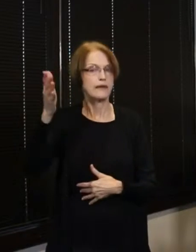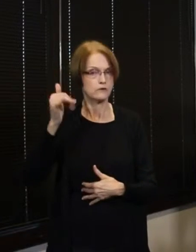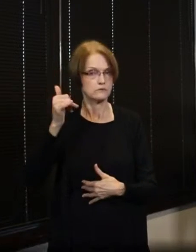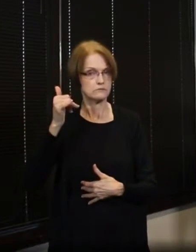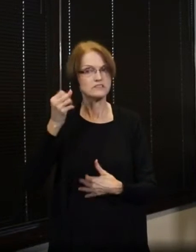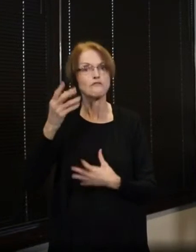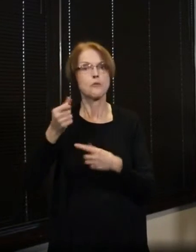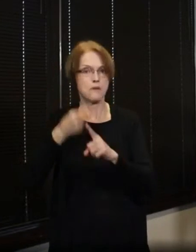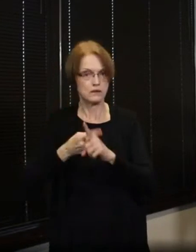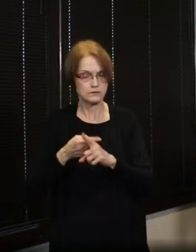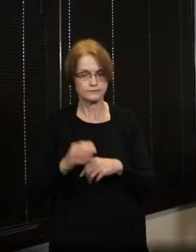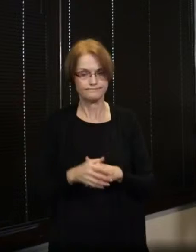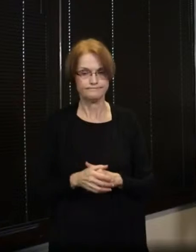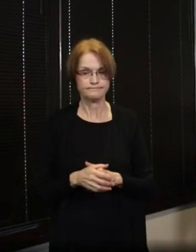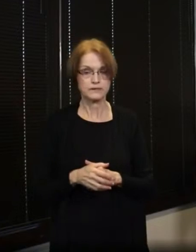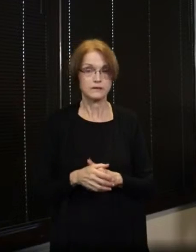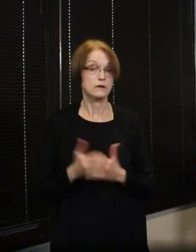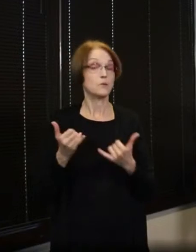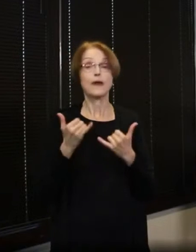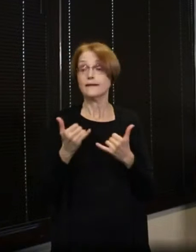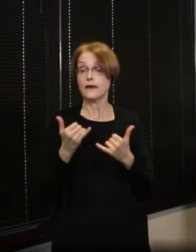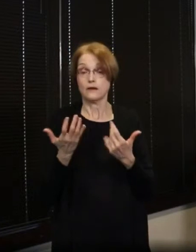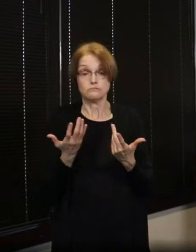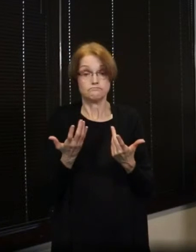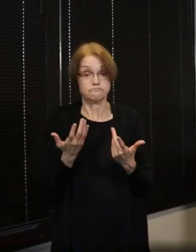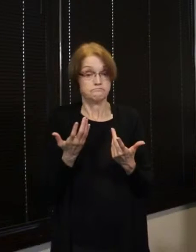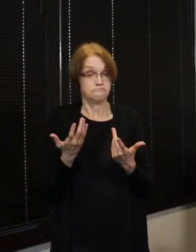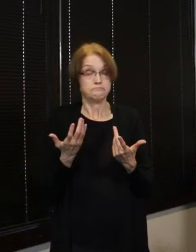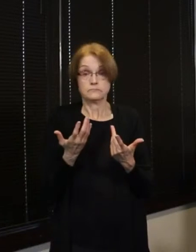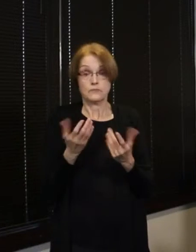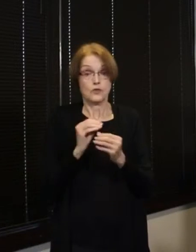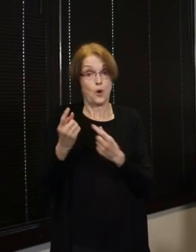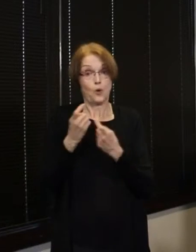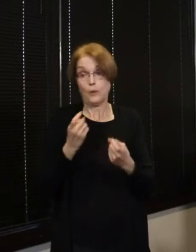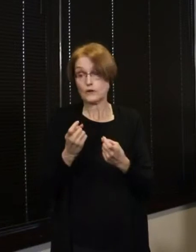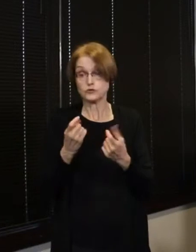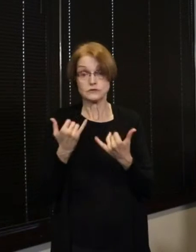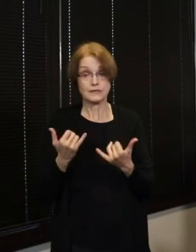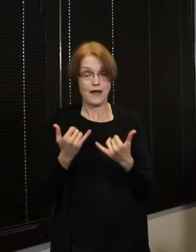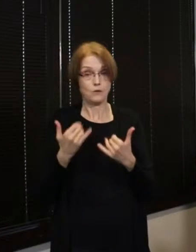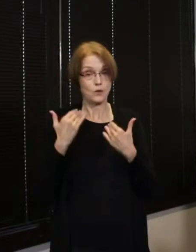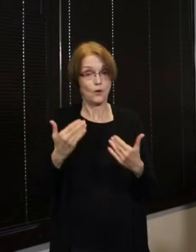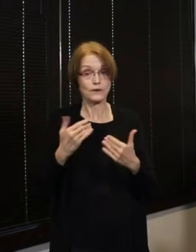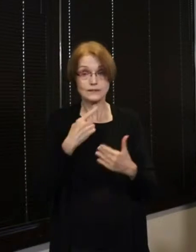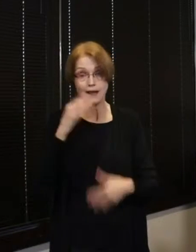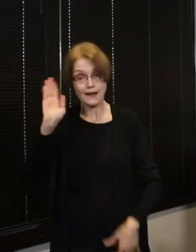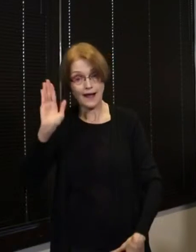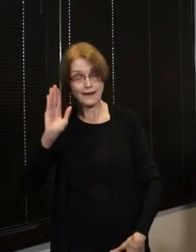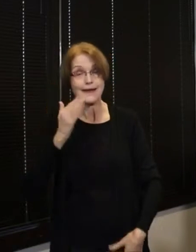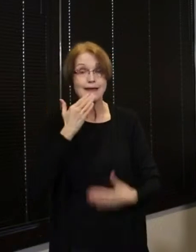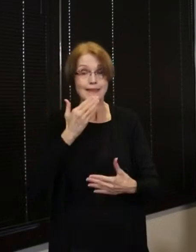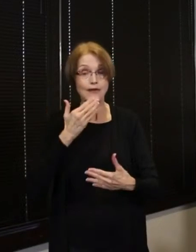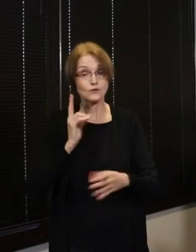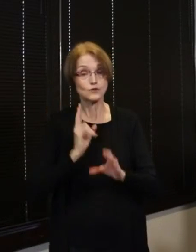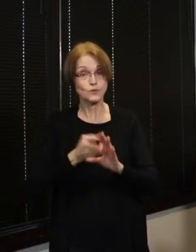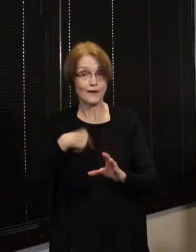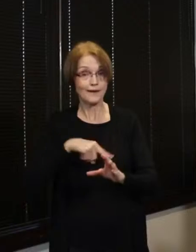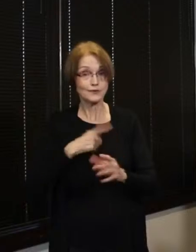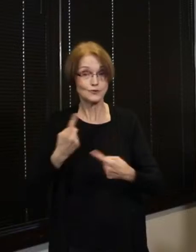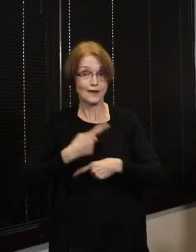was mentioned earlier, we don't have any questions from the media, and so we are going to go ahead and sign off. Thank you for joining us